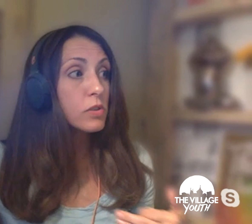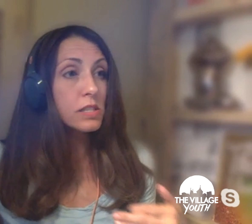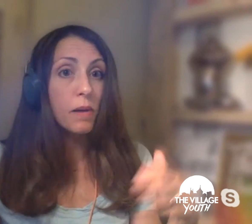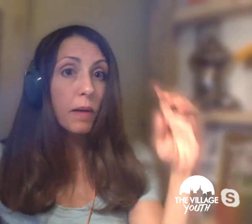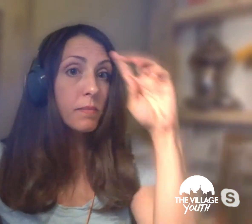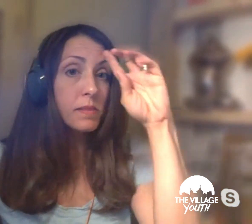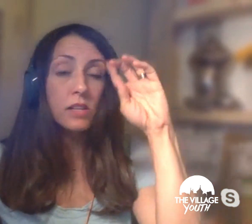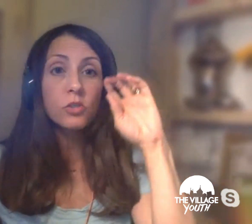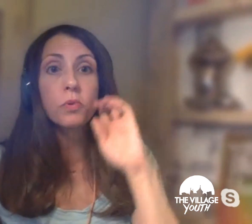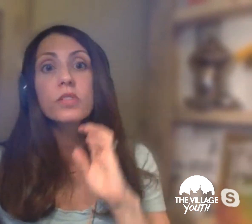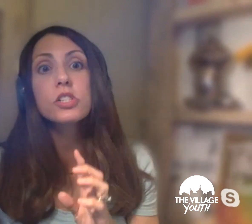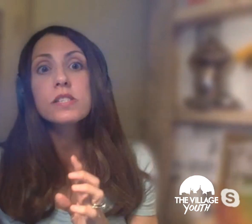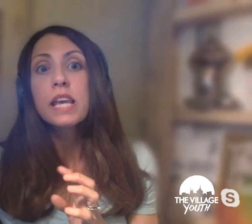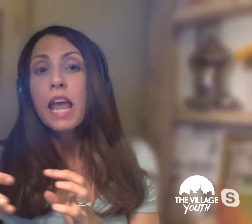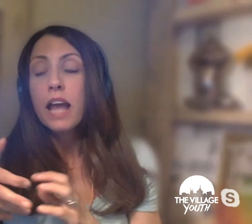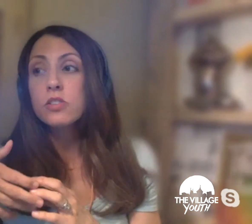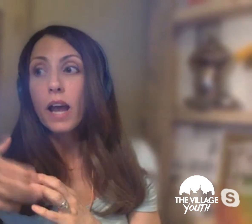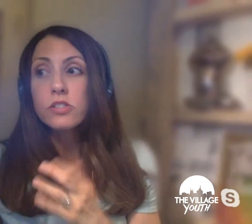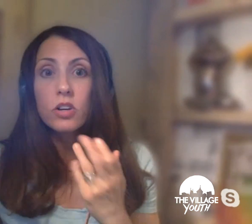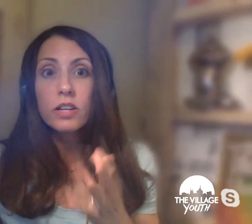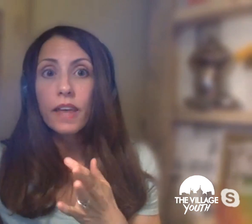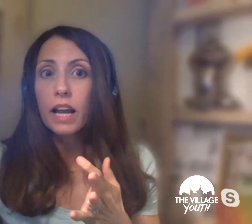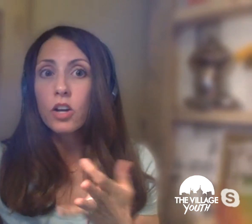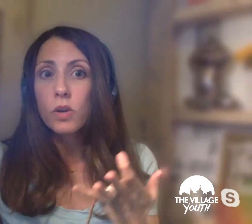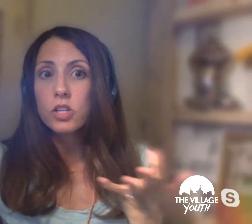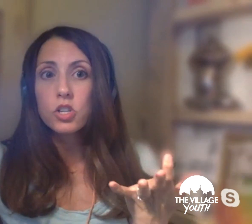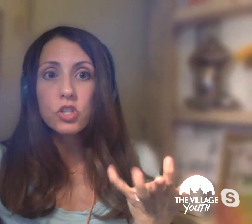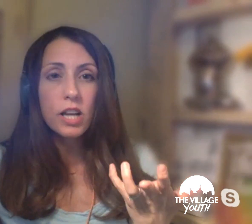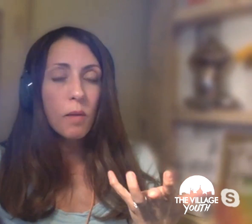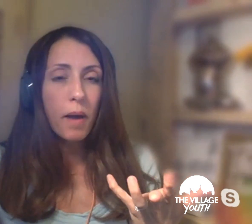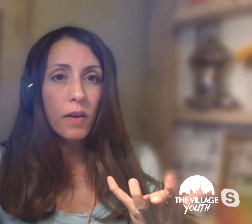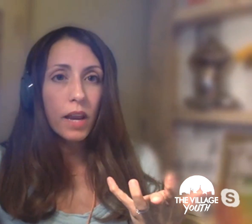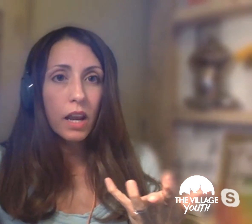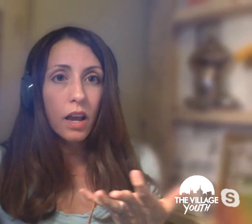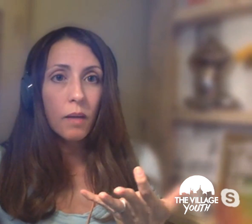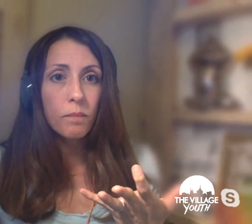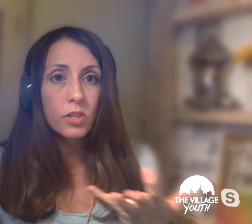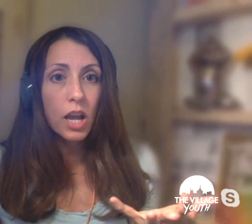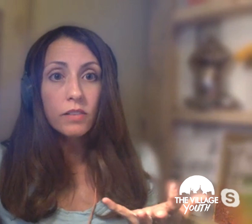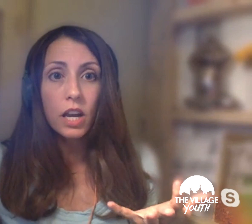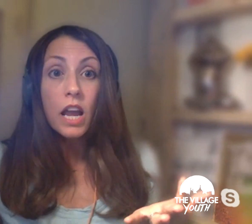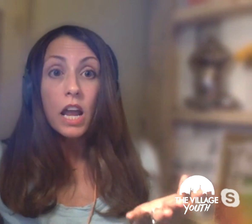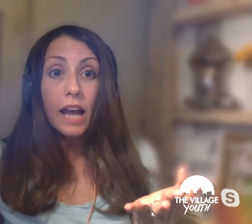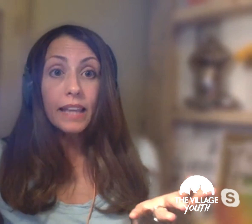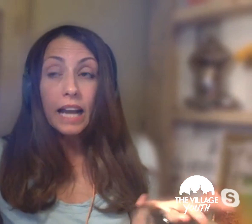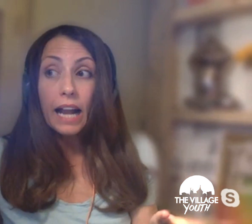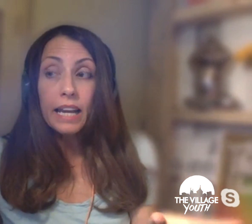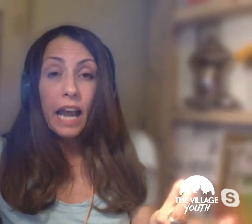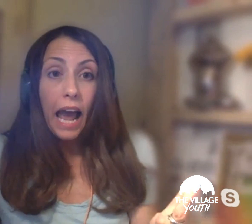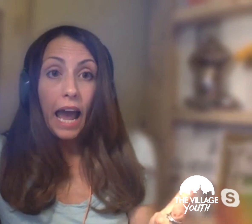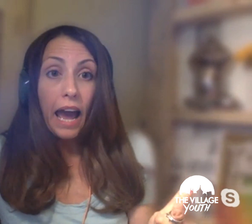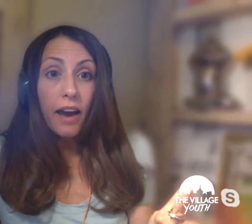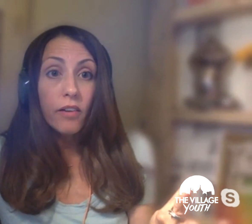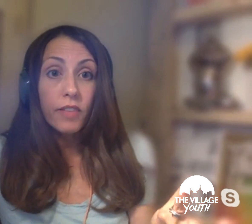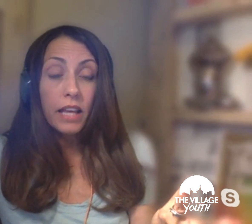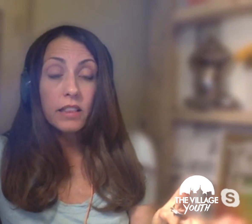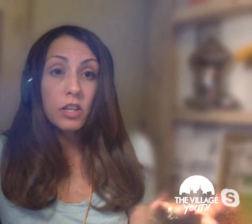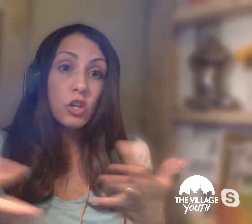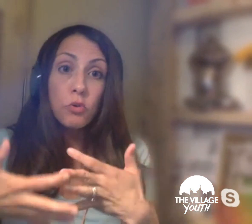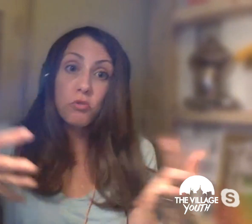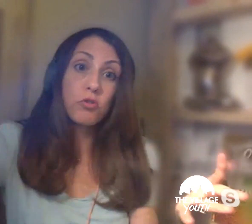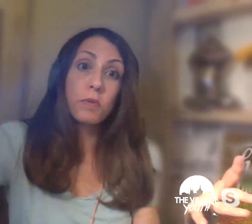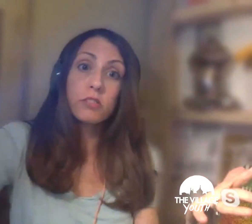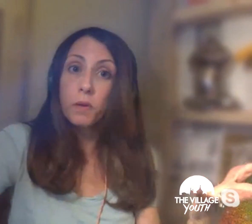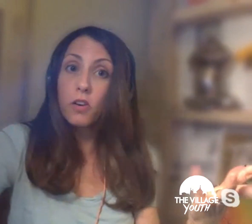identifies as Buddhist. My mom's not super religious, and so I started like kind of going to church to help out in the childcare. And like I didn't have like